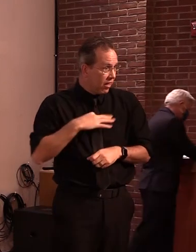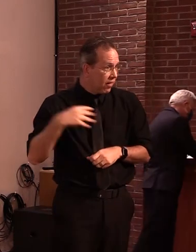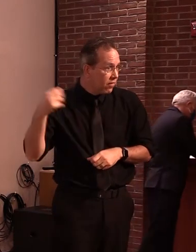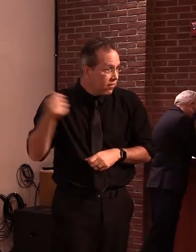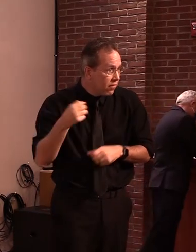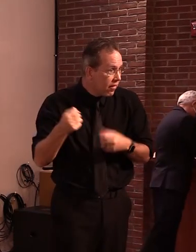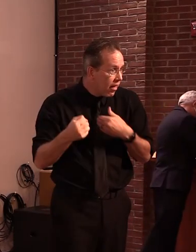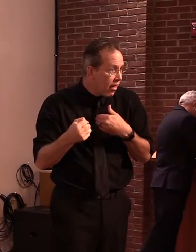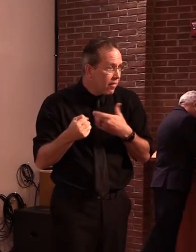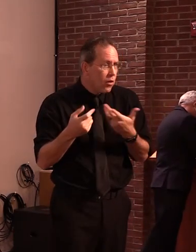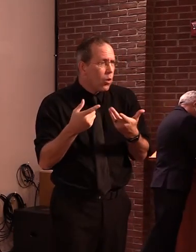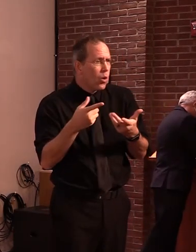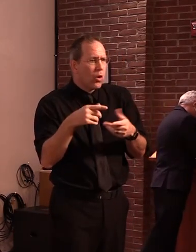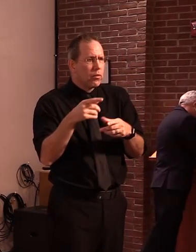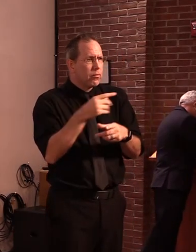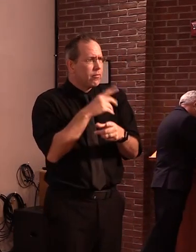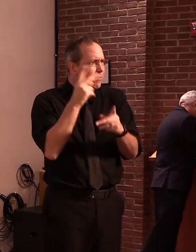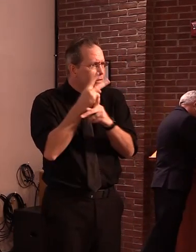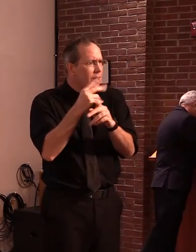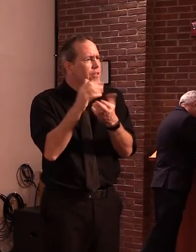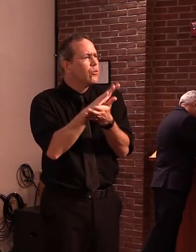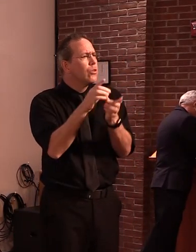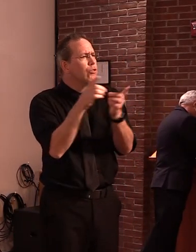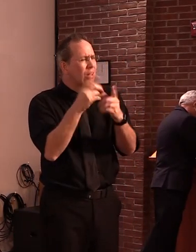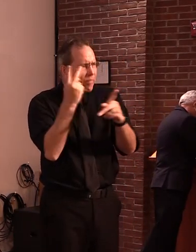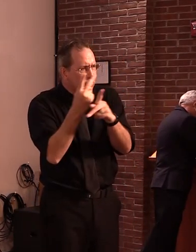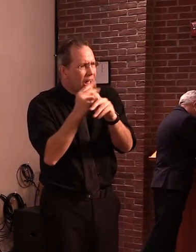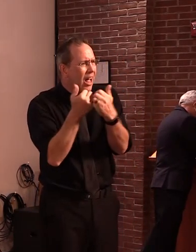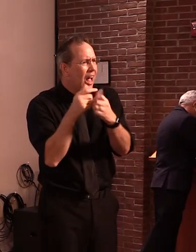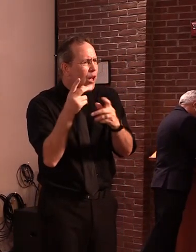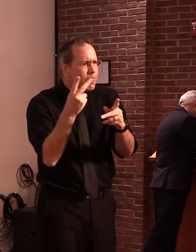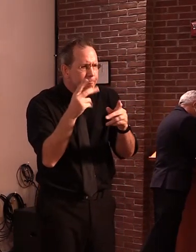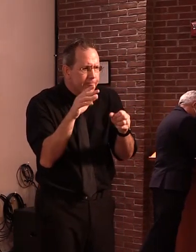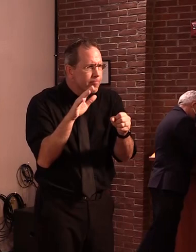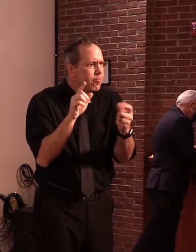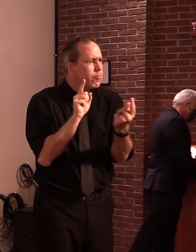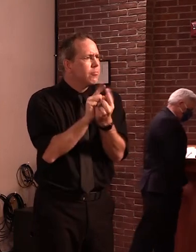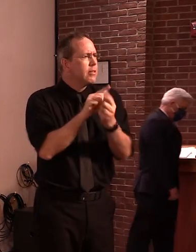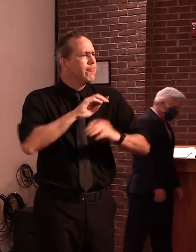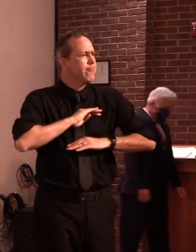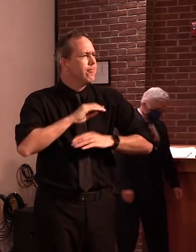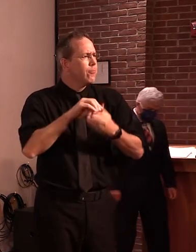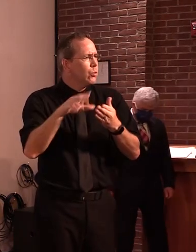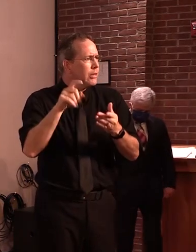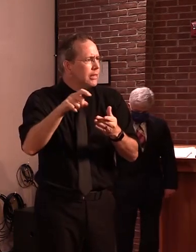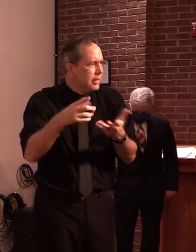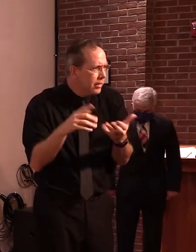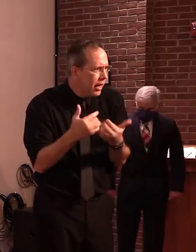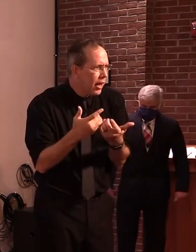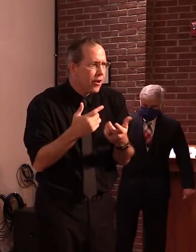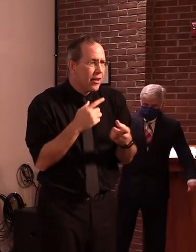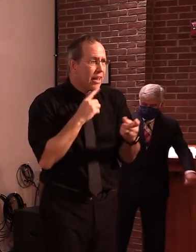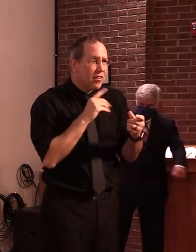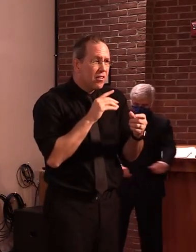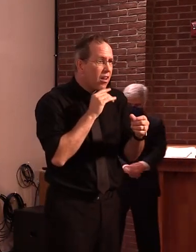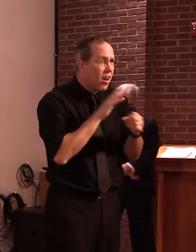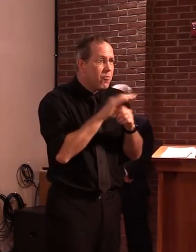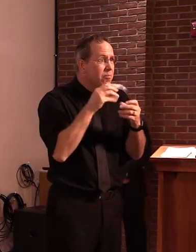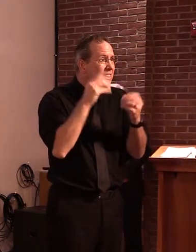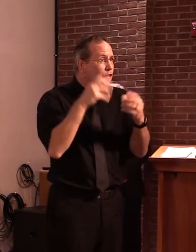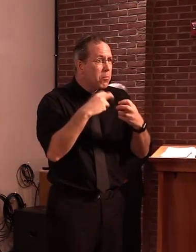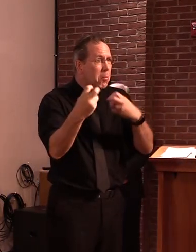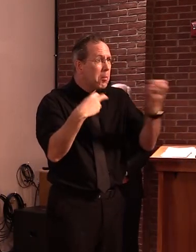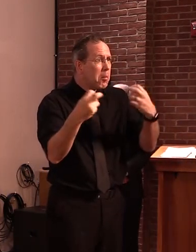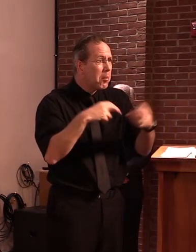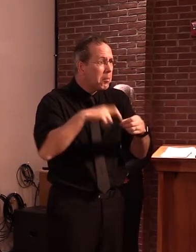Okay, so if you did see a reduction in staff, you would, the hybrid model would be how you would deal with it?